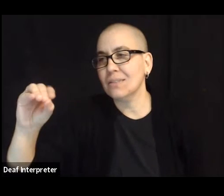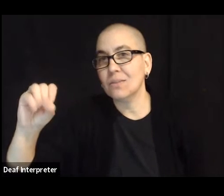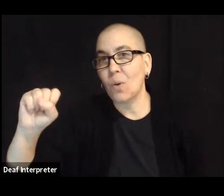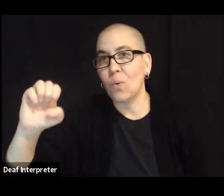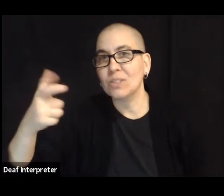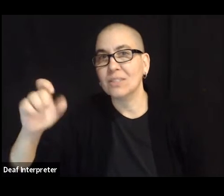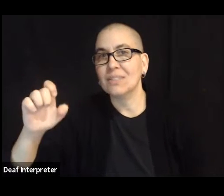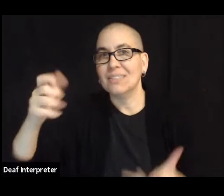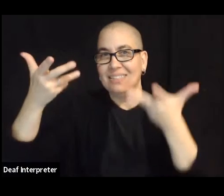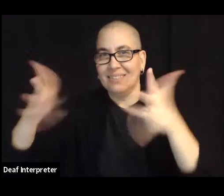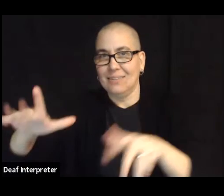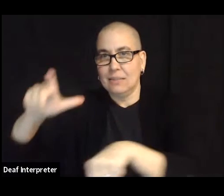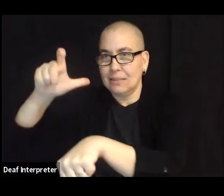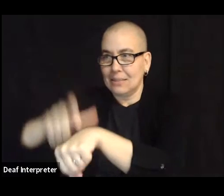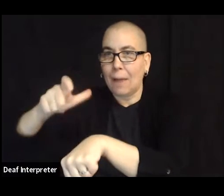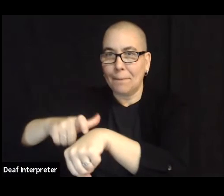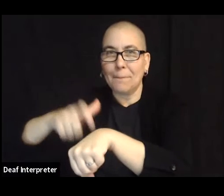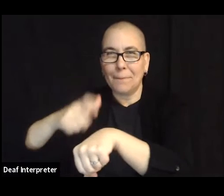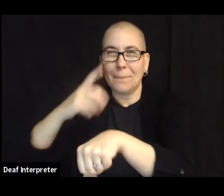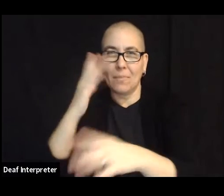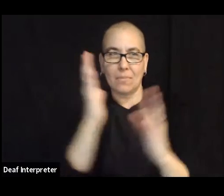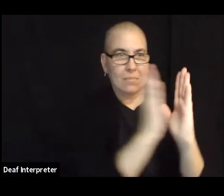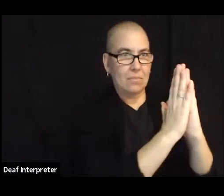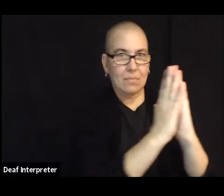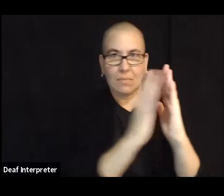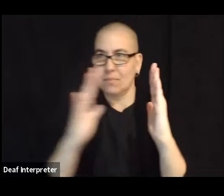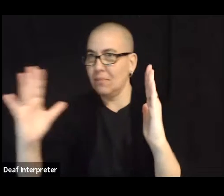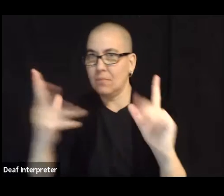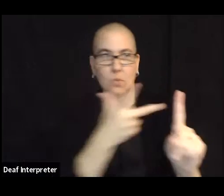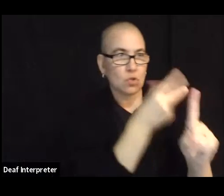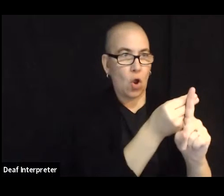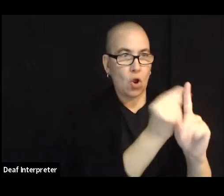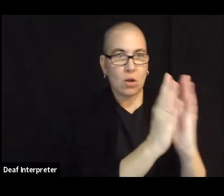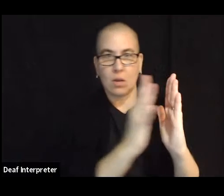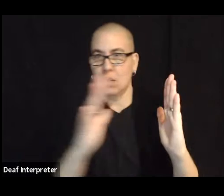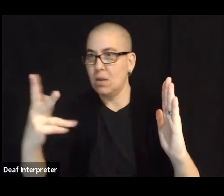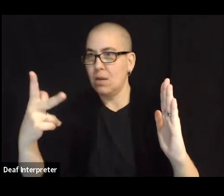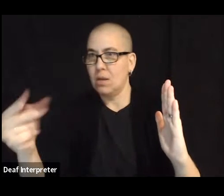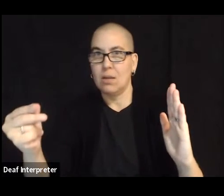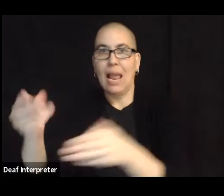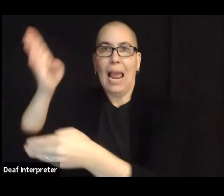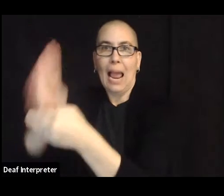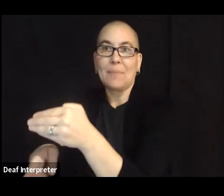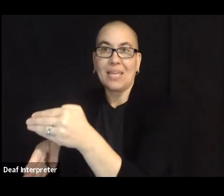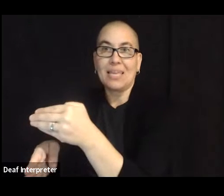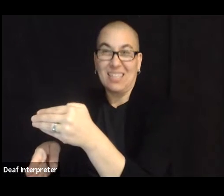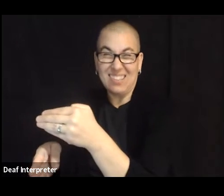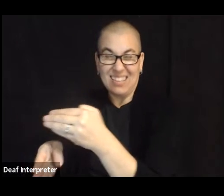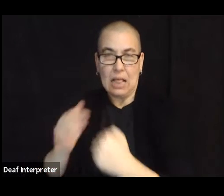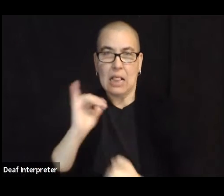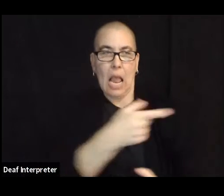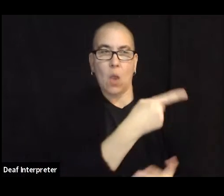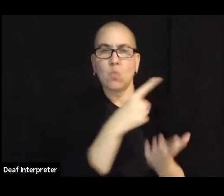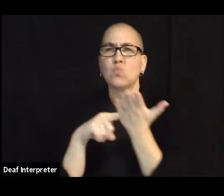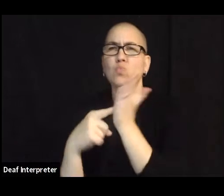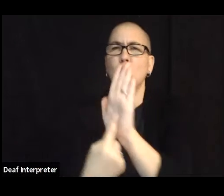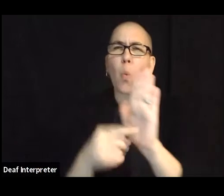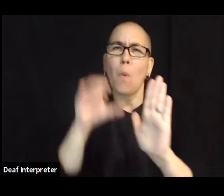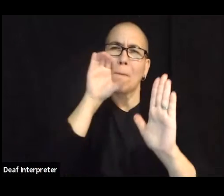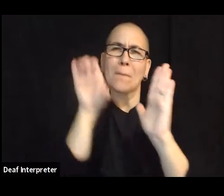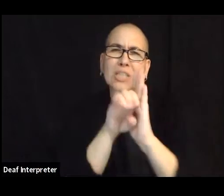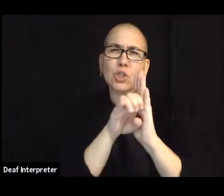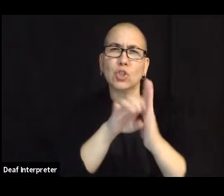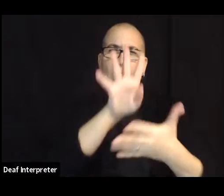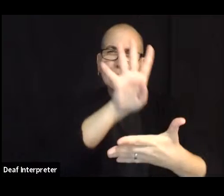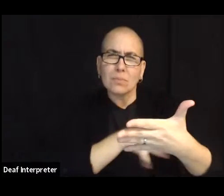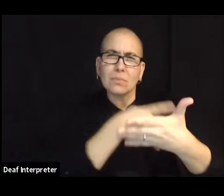dashboard shows doses that are being directed to CDC's Pharmacy Partnership Program for vaccination in long-term care settings. Those